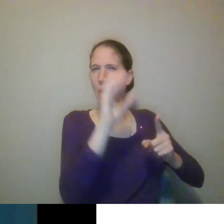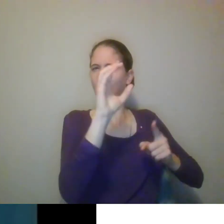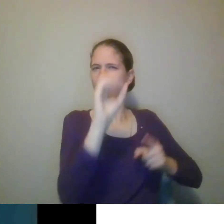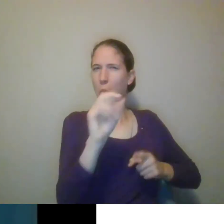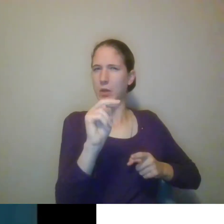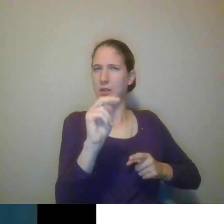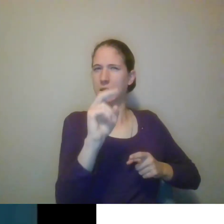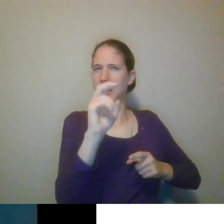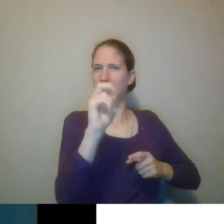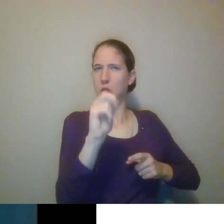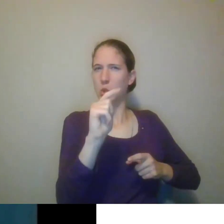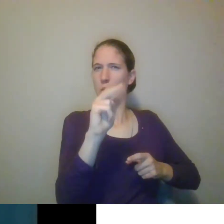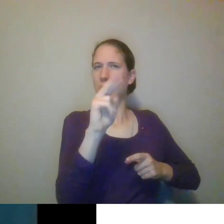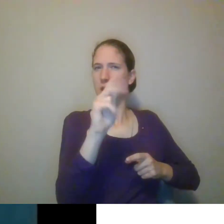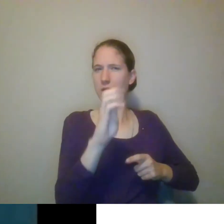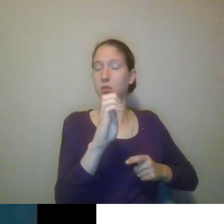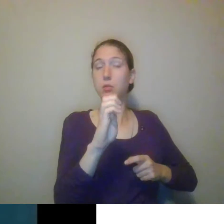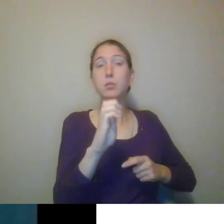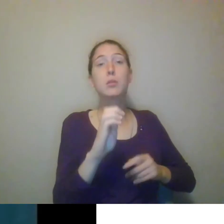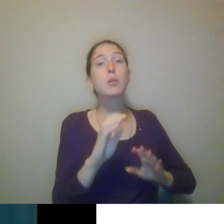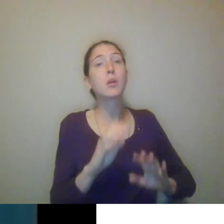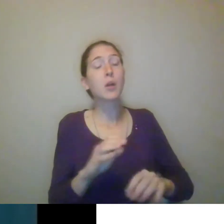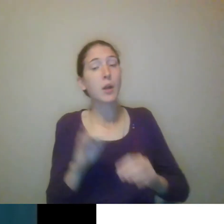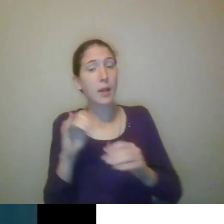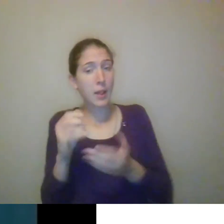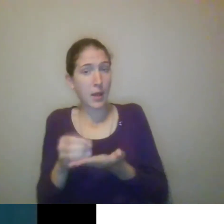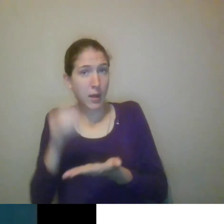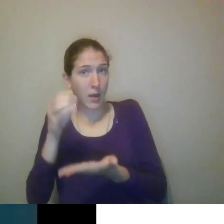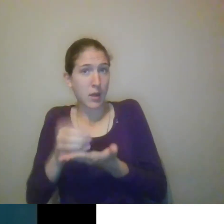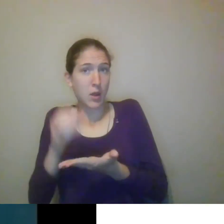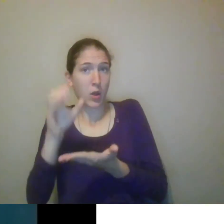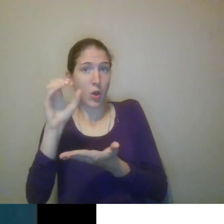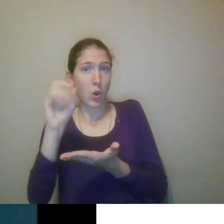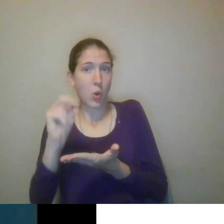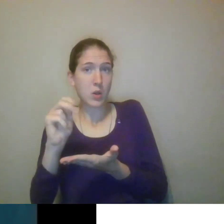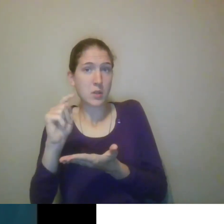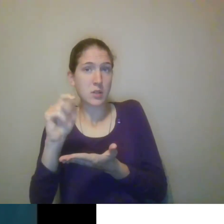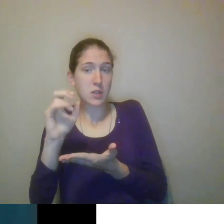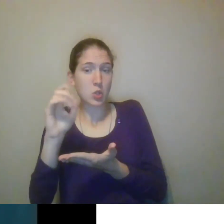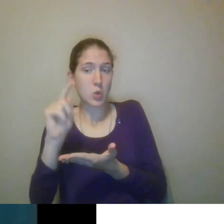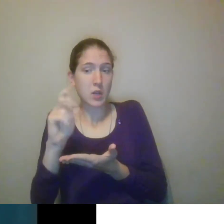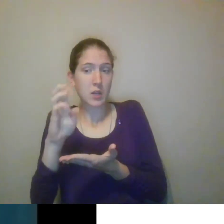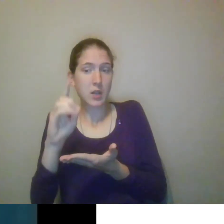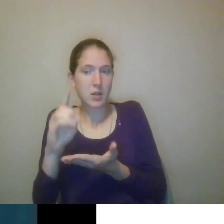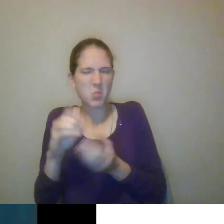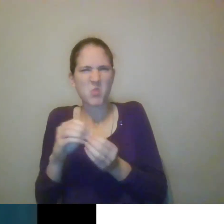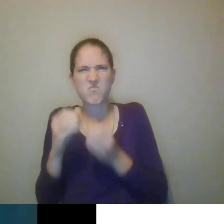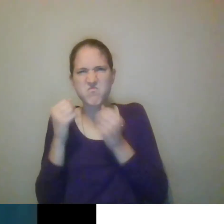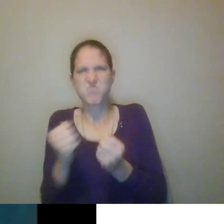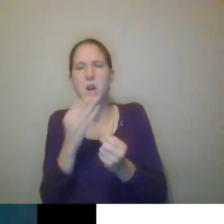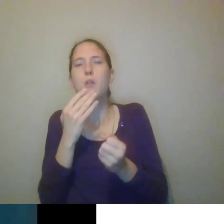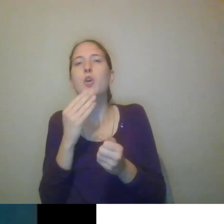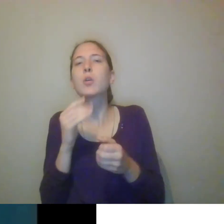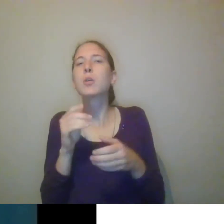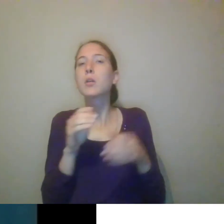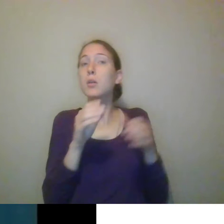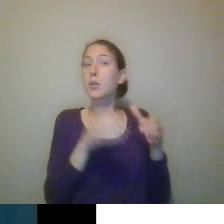a concentrated solution, right? Because this is a dark color. This is what we ended up with. All right, it's a much lighter color.